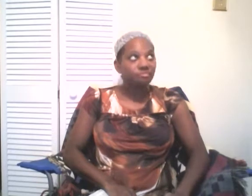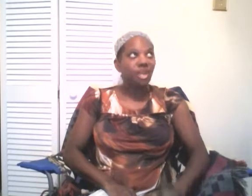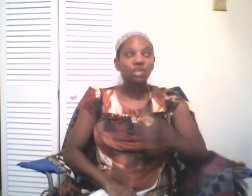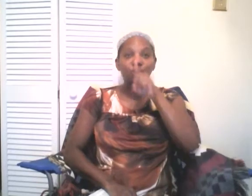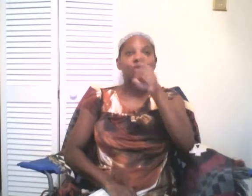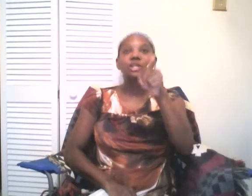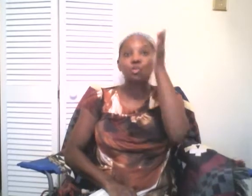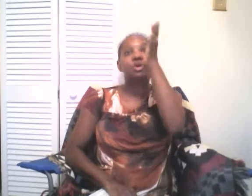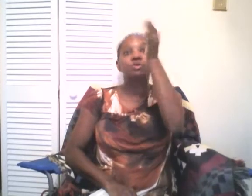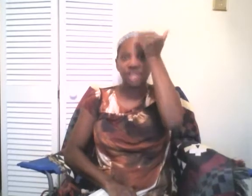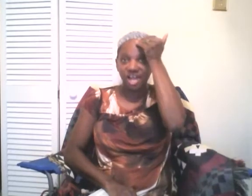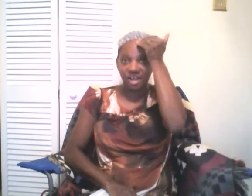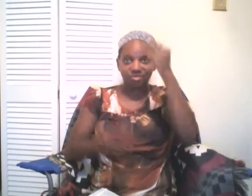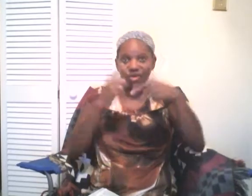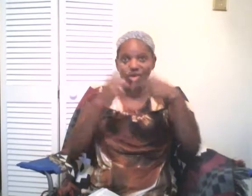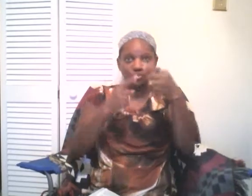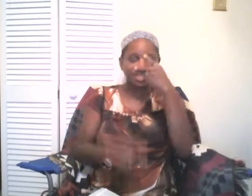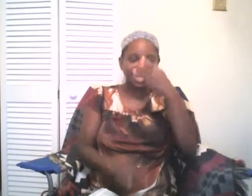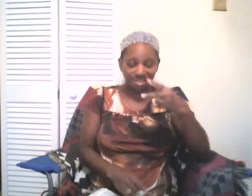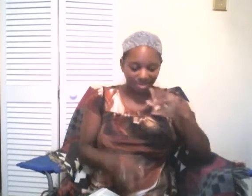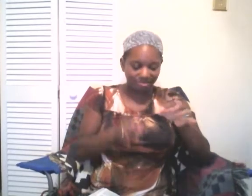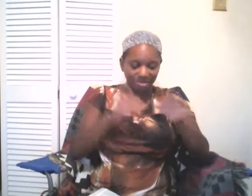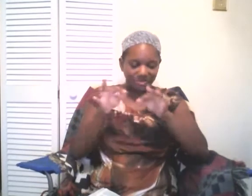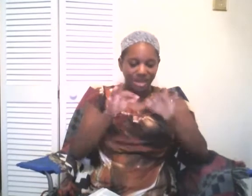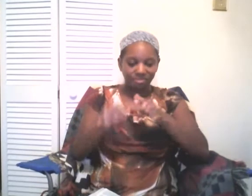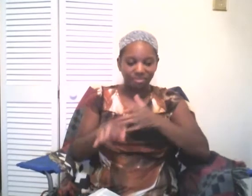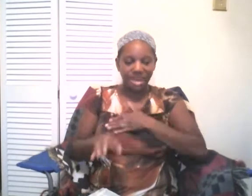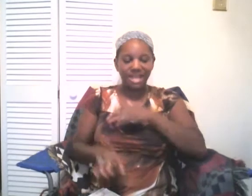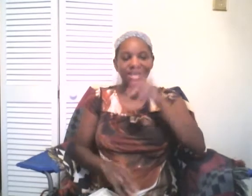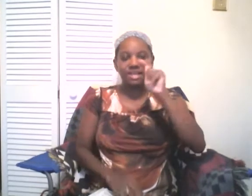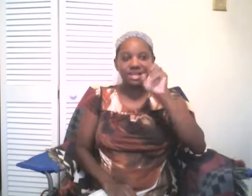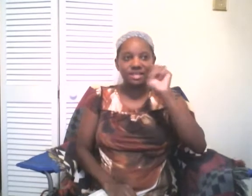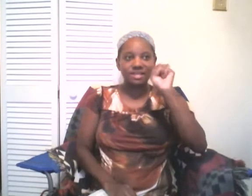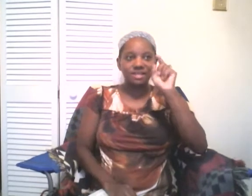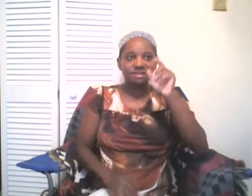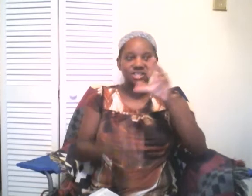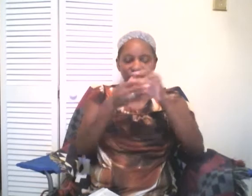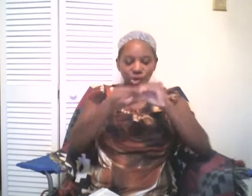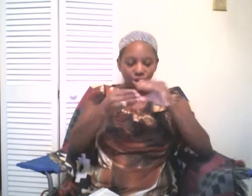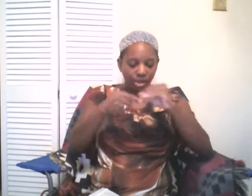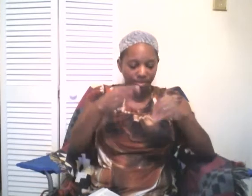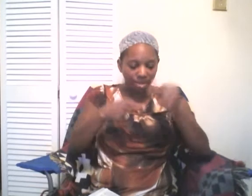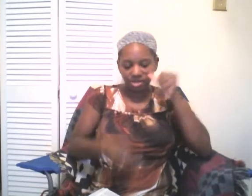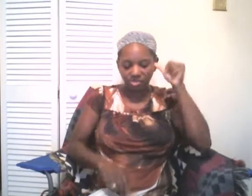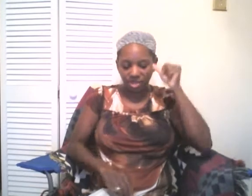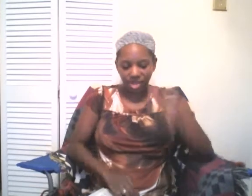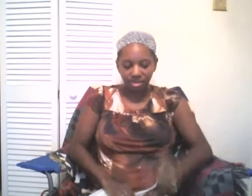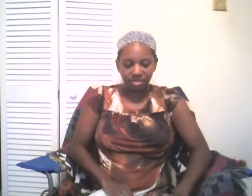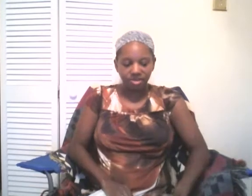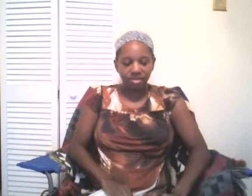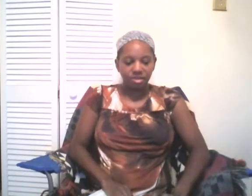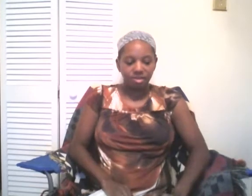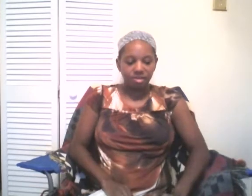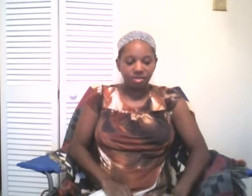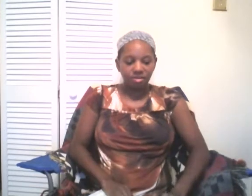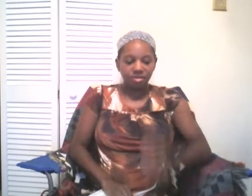And you really will now when you see it. Now, I'm explaining my story about yesterday.